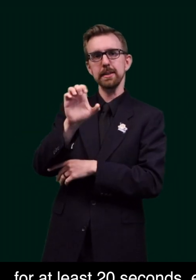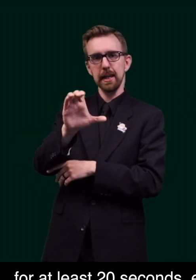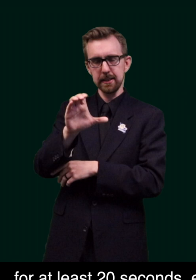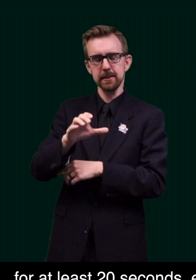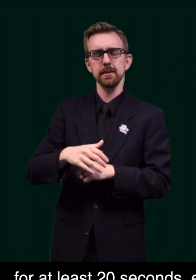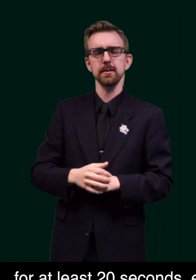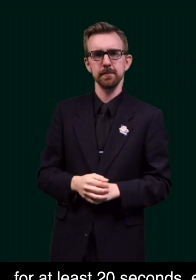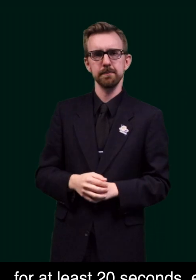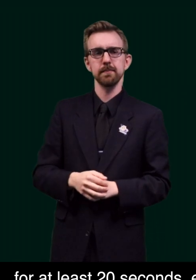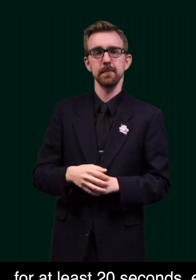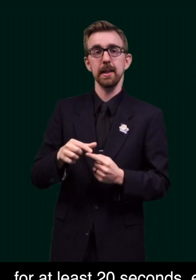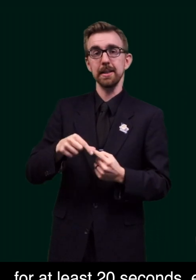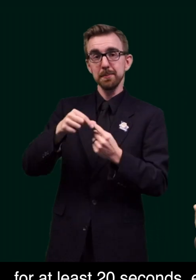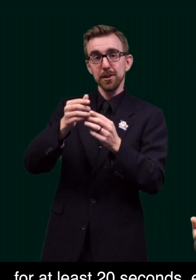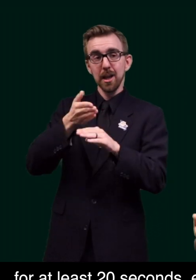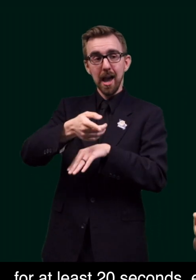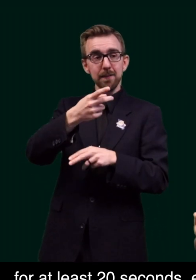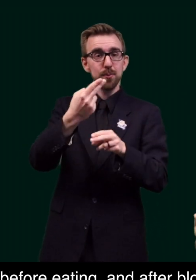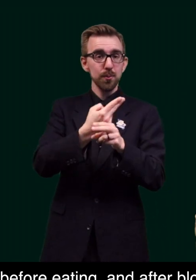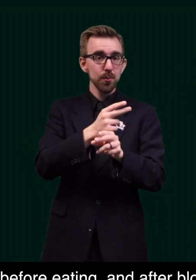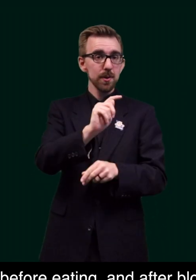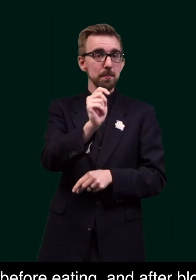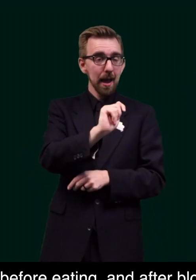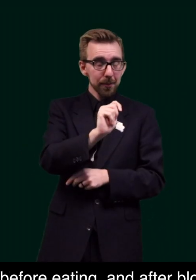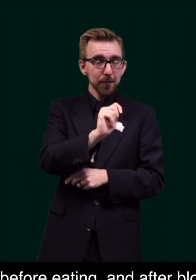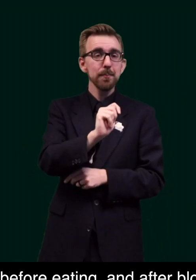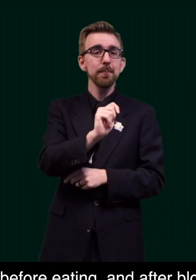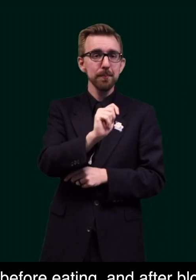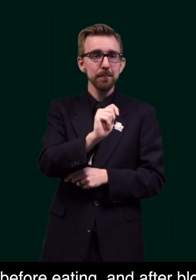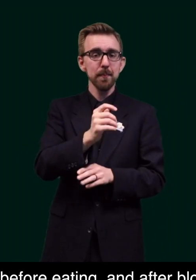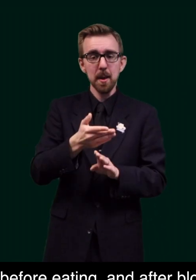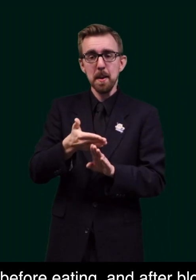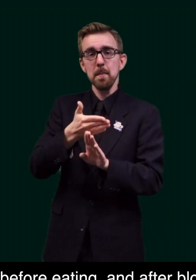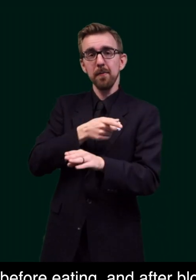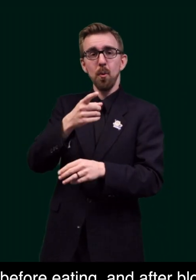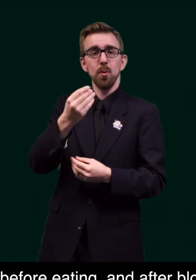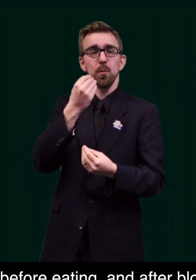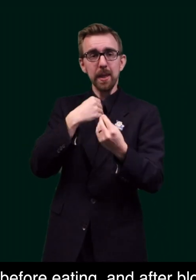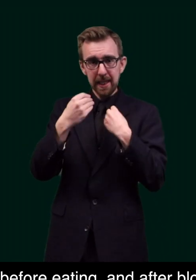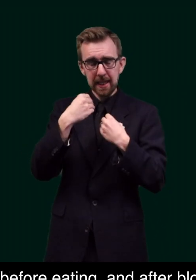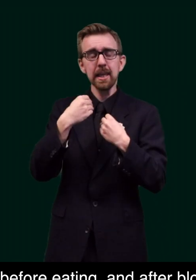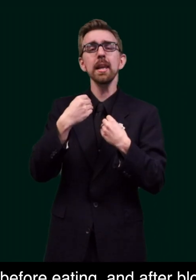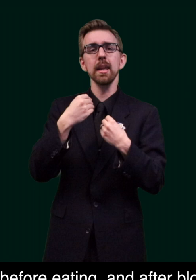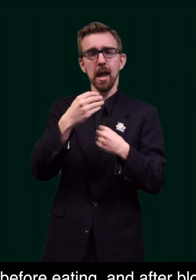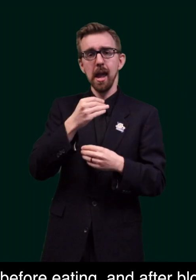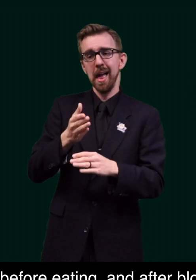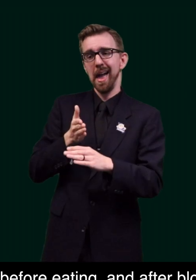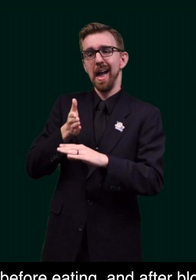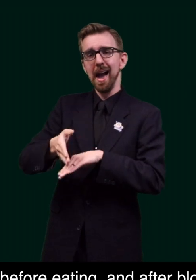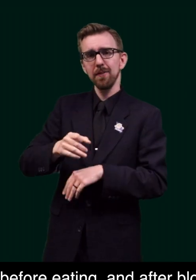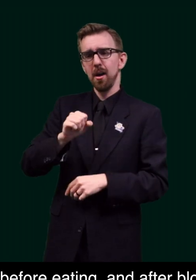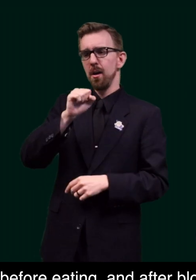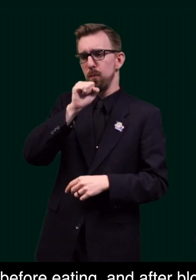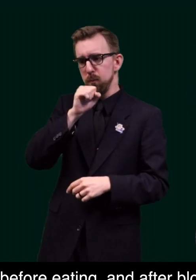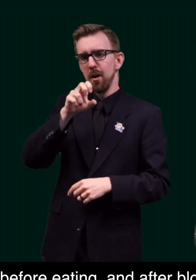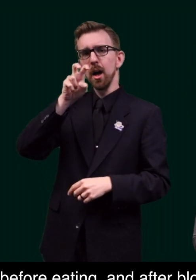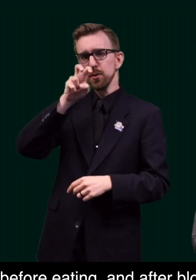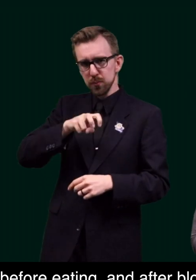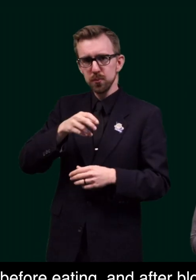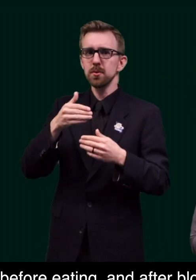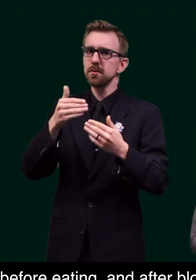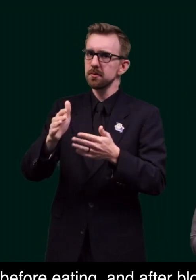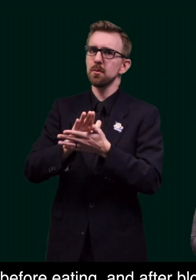especially after going to the bathroom, before eating, and after coughing or sneezing.